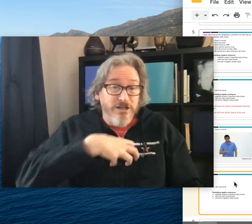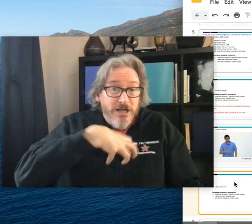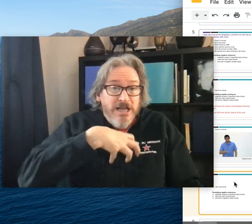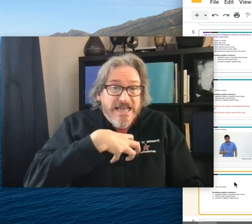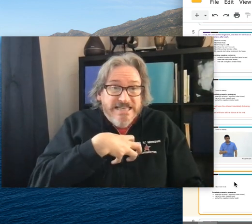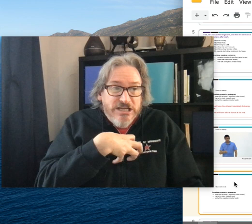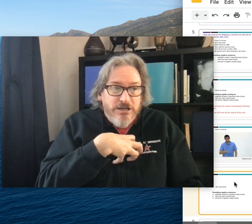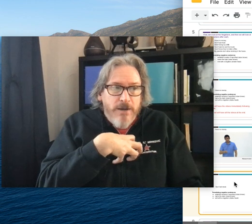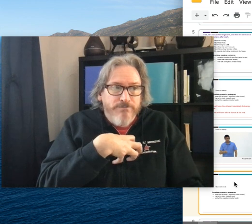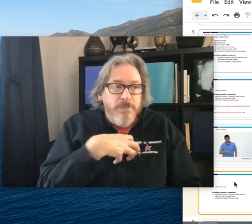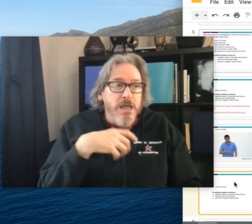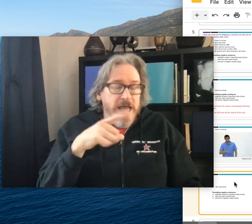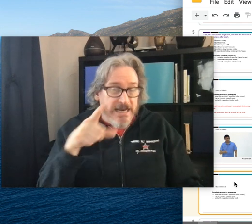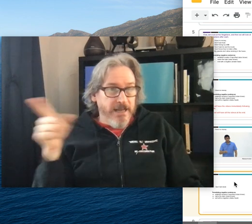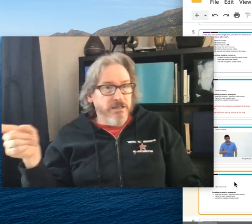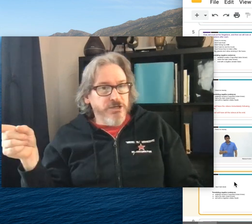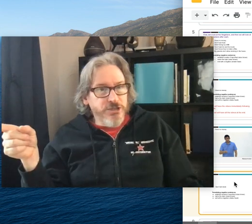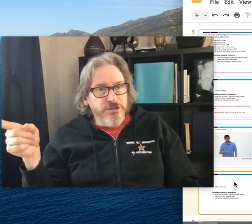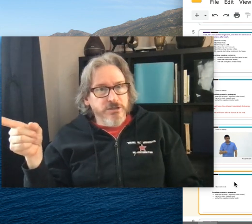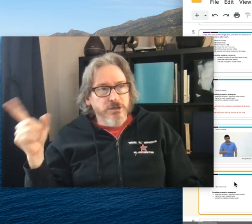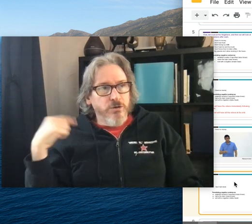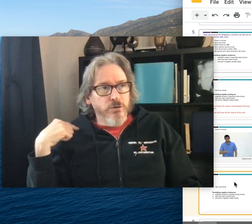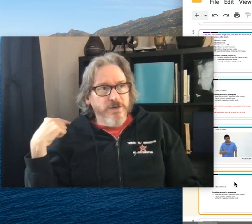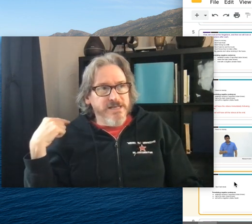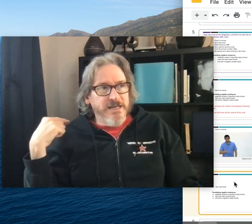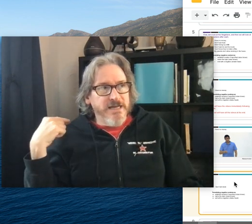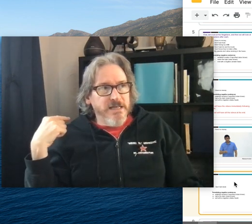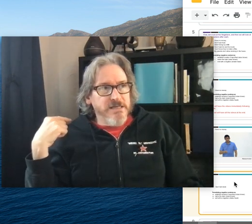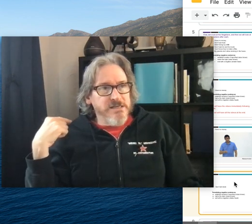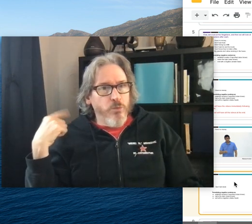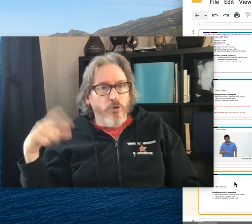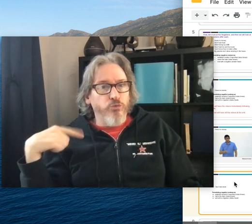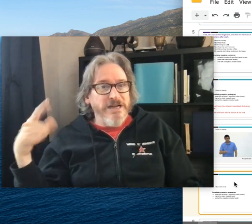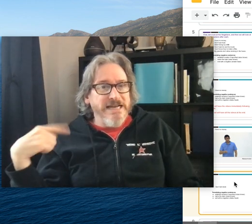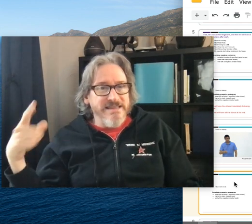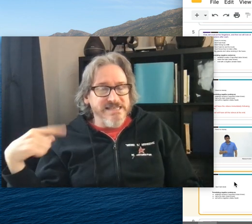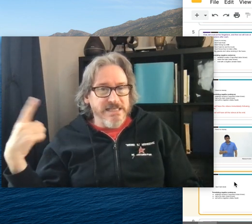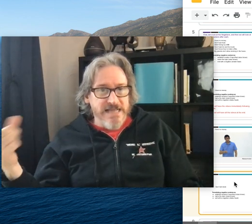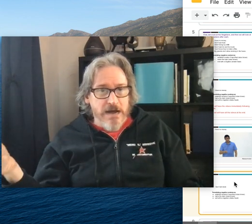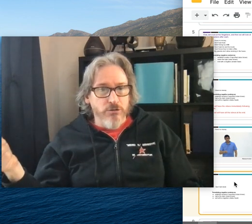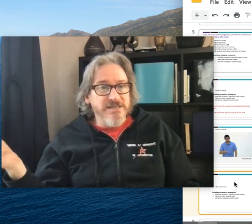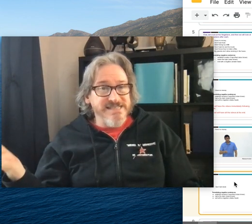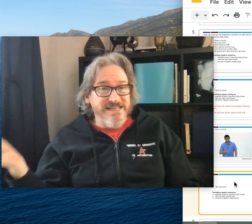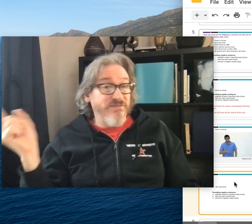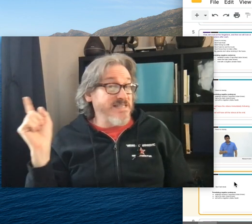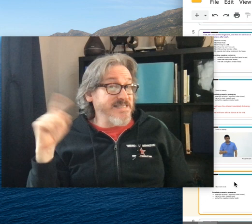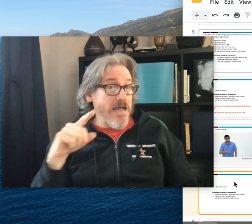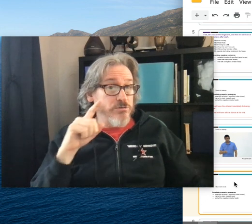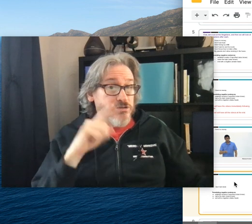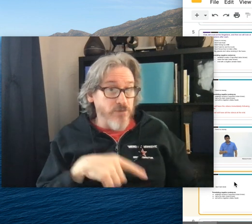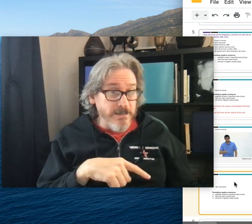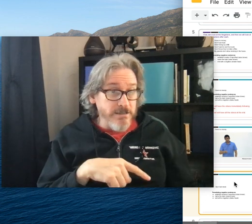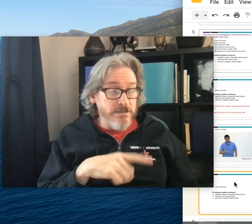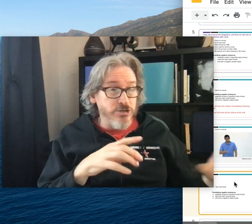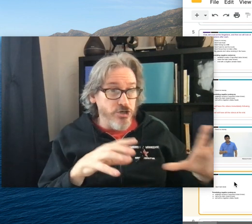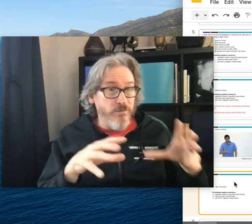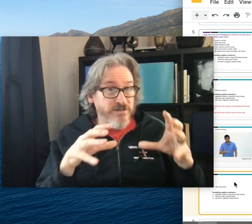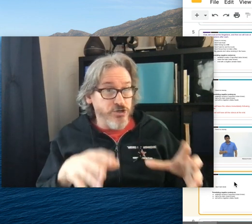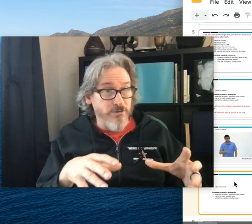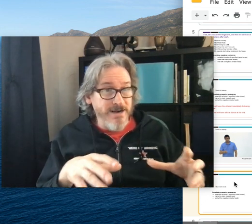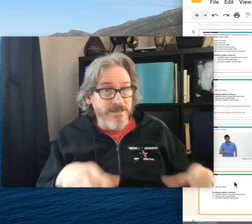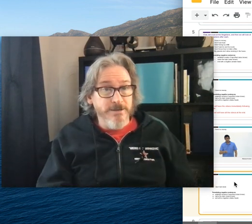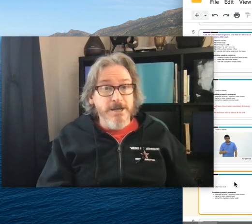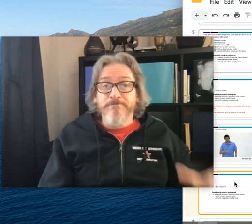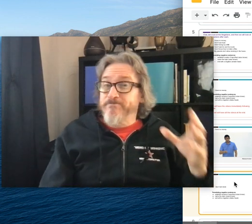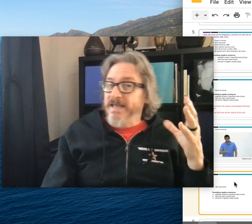do you feel? In English, we will read things aloud to see if it sounds right, to know if